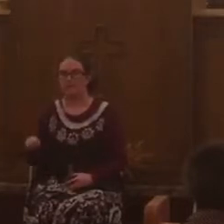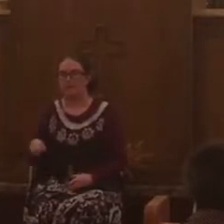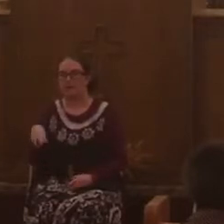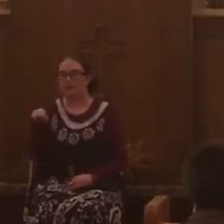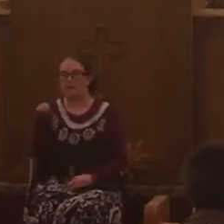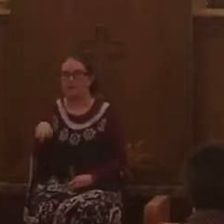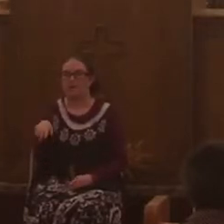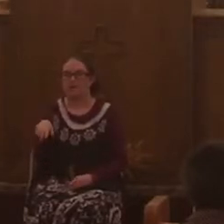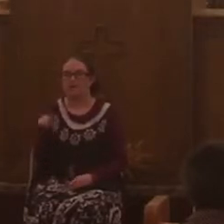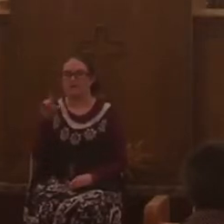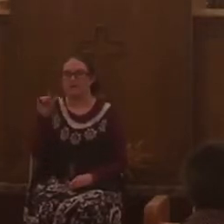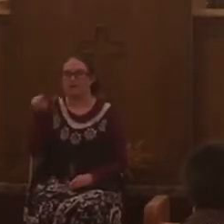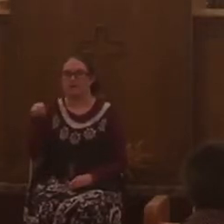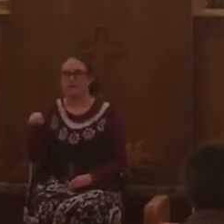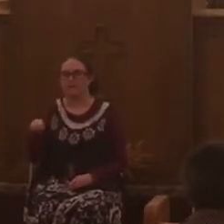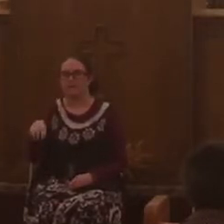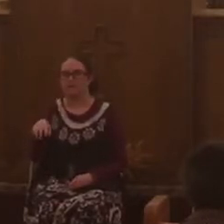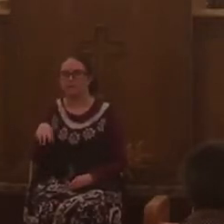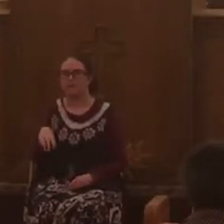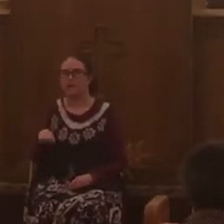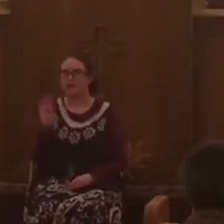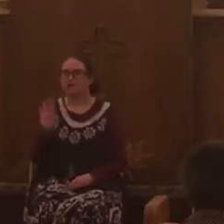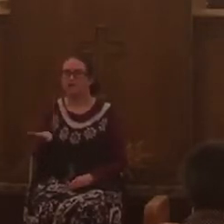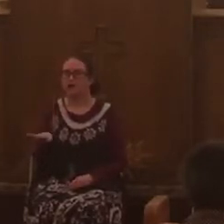I want you to understand.